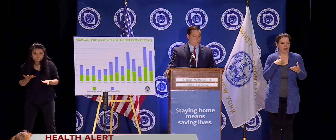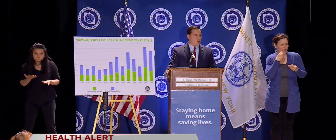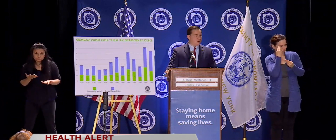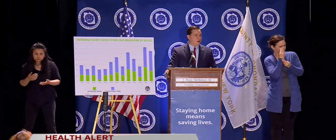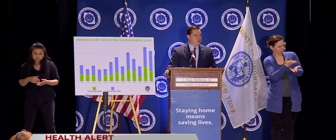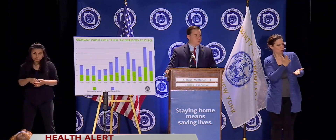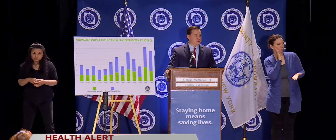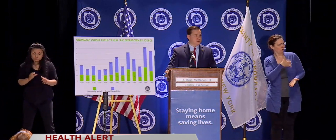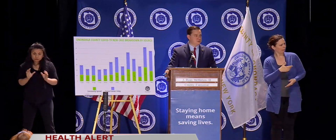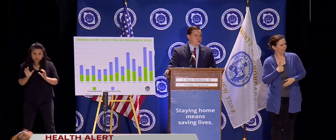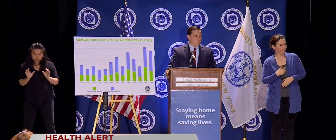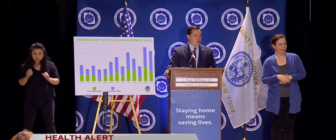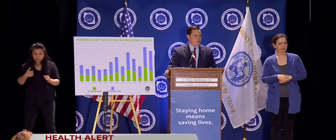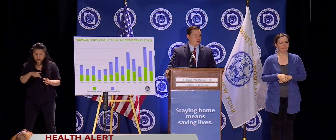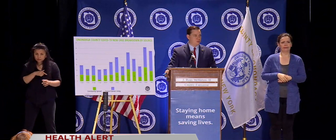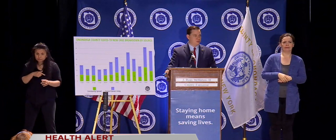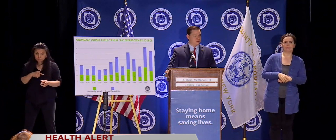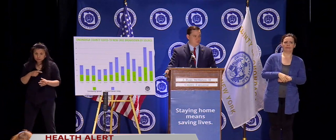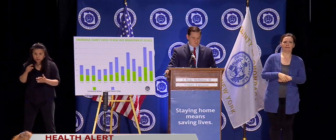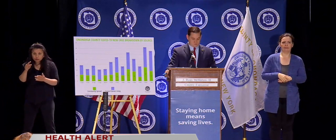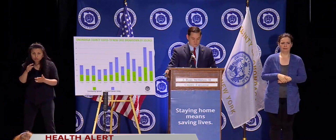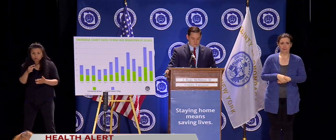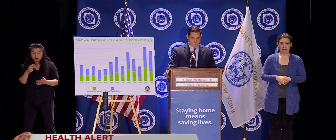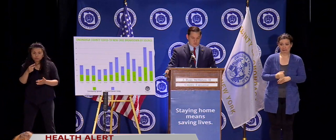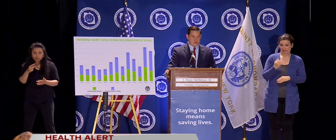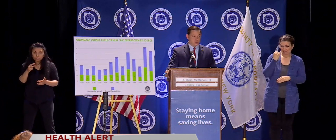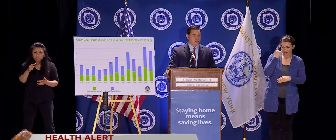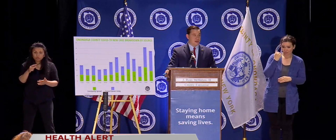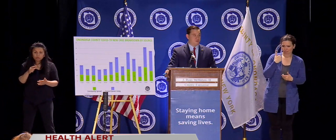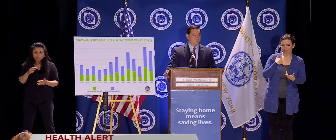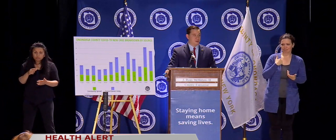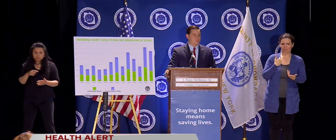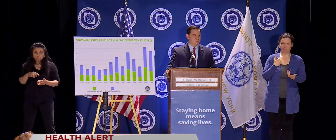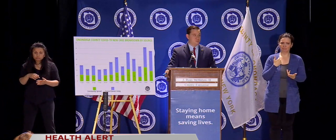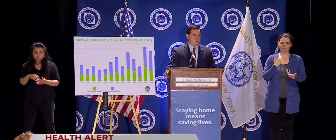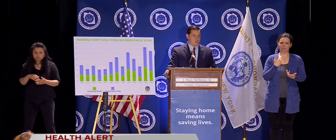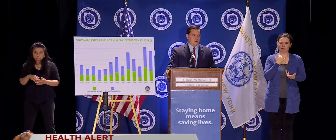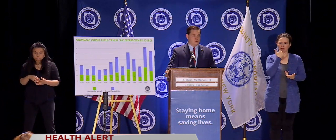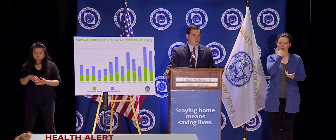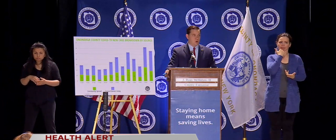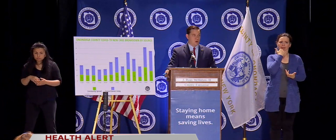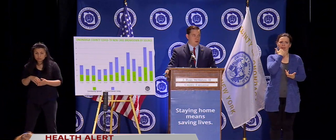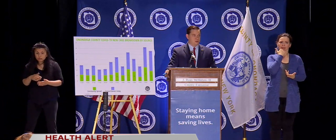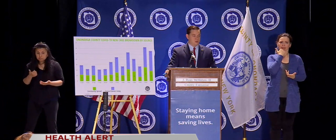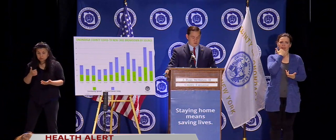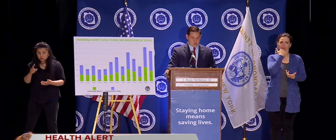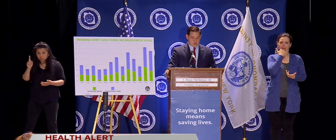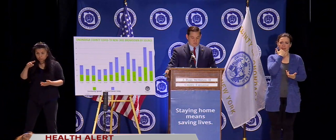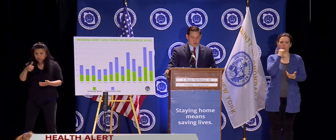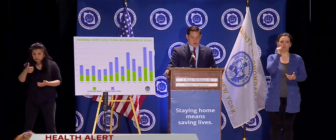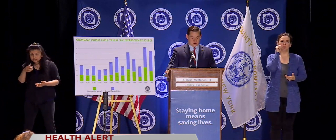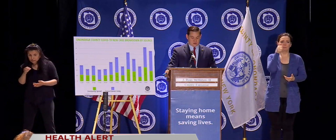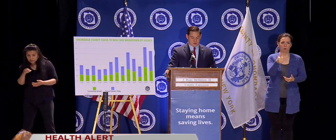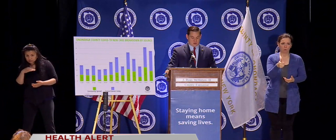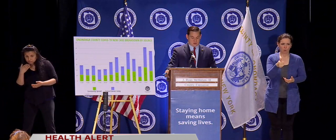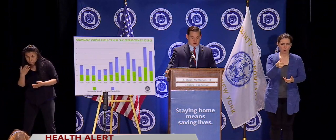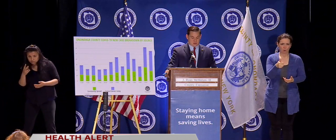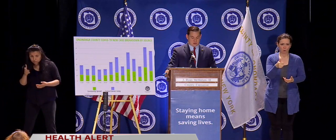If we're wrong about this tomorrow, that's a good day for me. I was wrong,